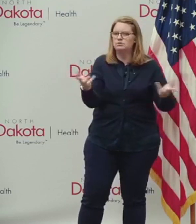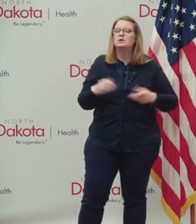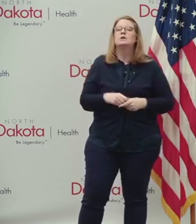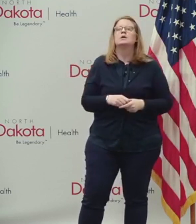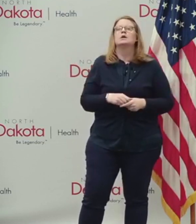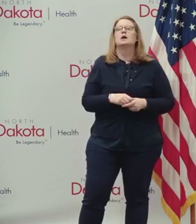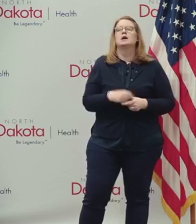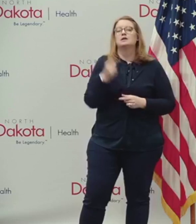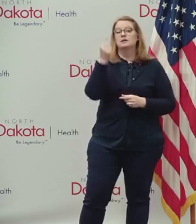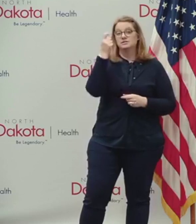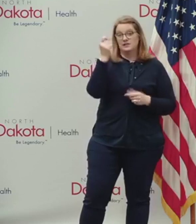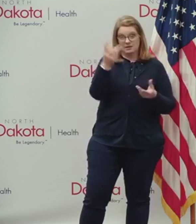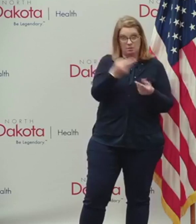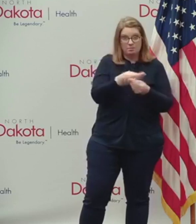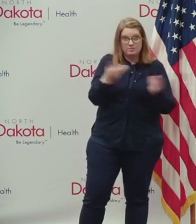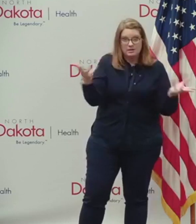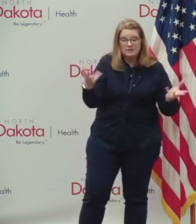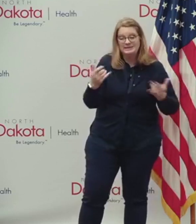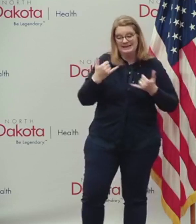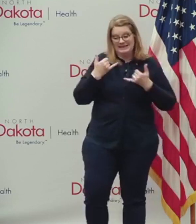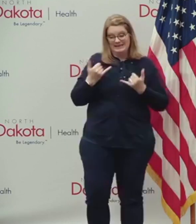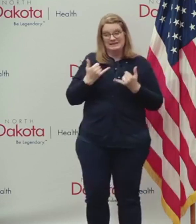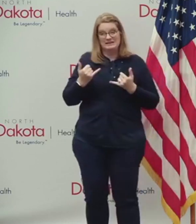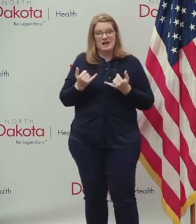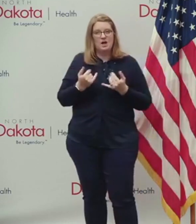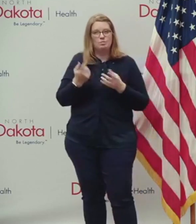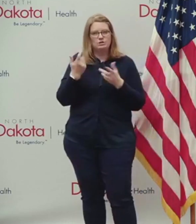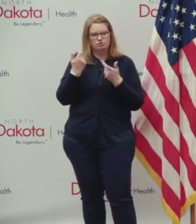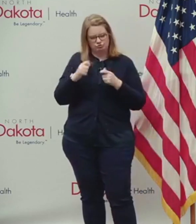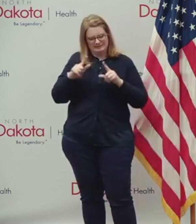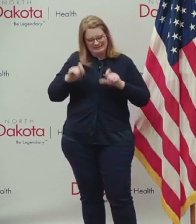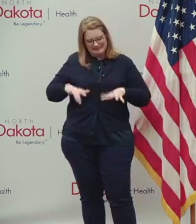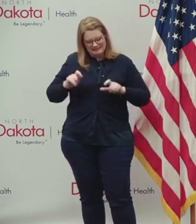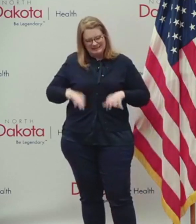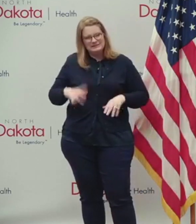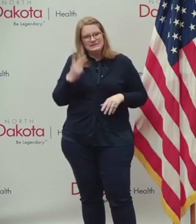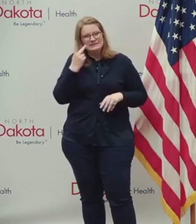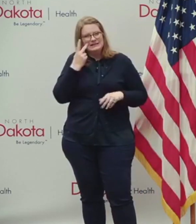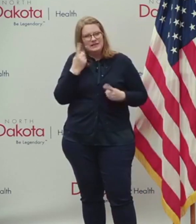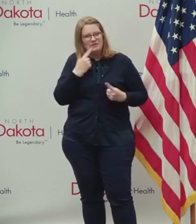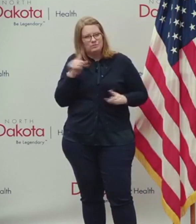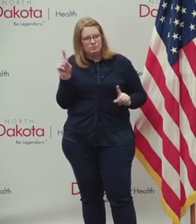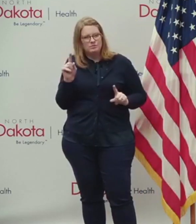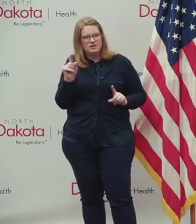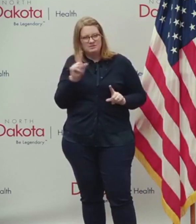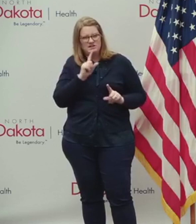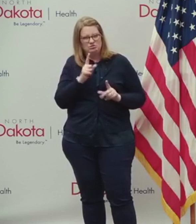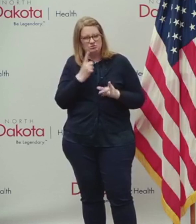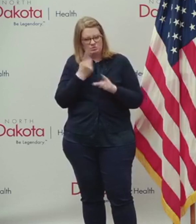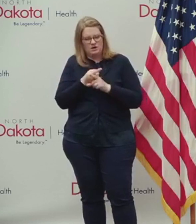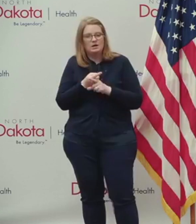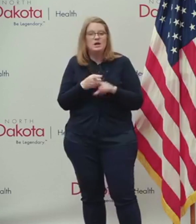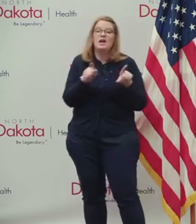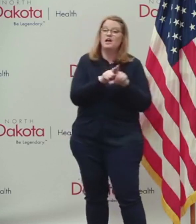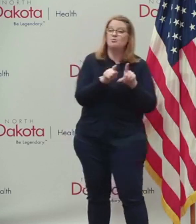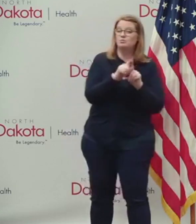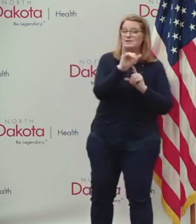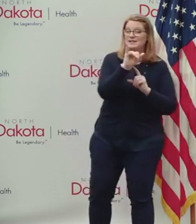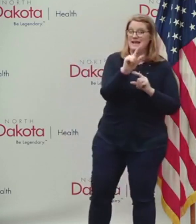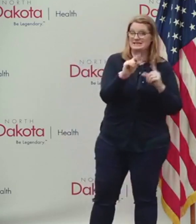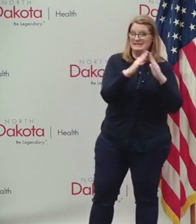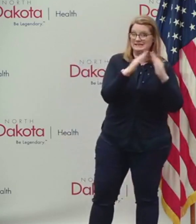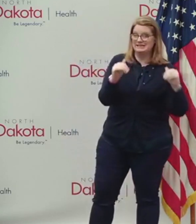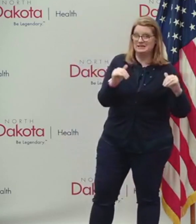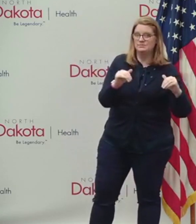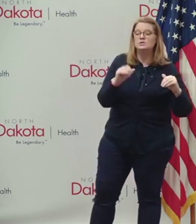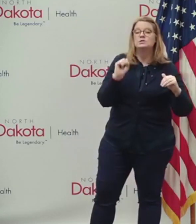will be deployed. We're doing some validation testing on those right now, and then working on the IT systems to make sure we can get those